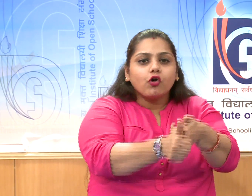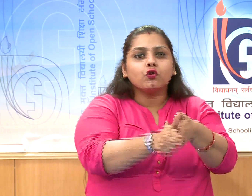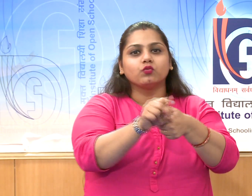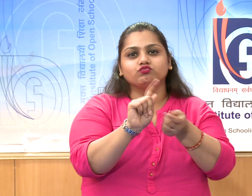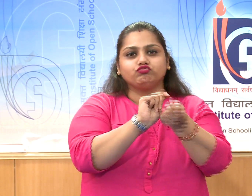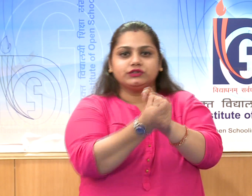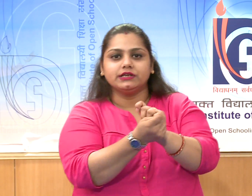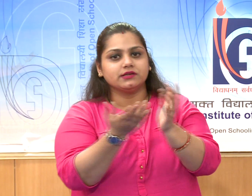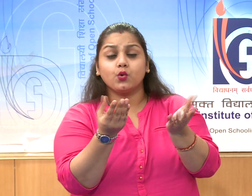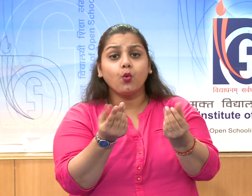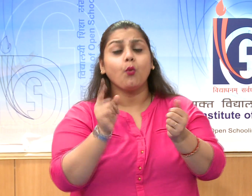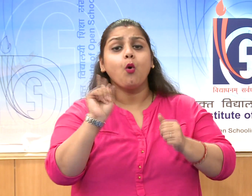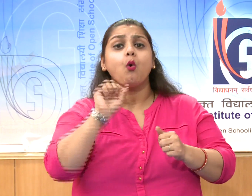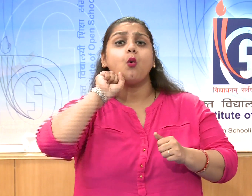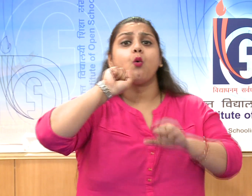with their own.